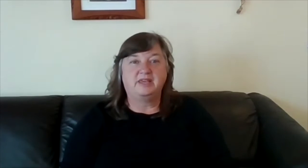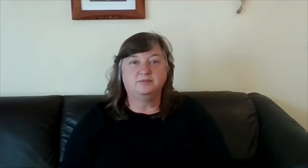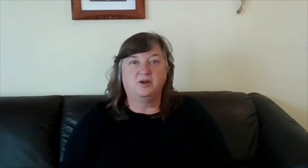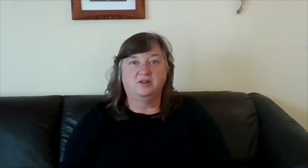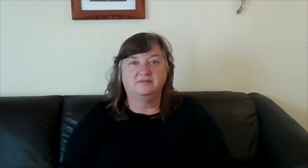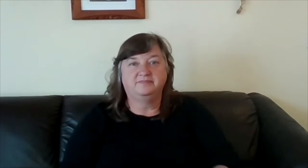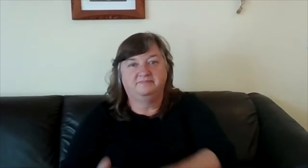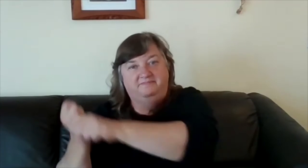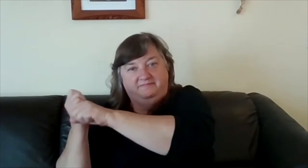Baseball.